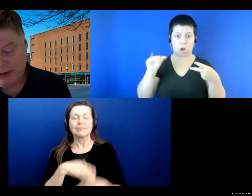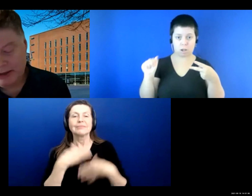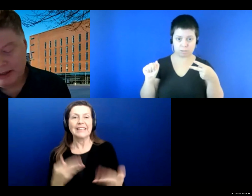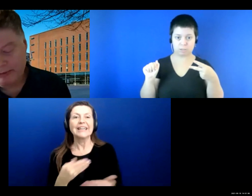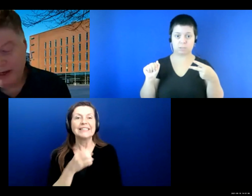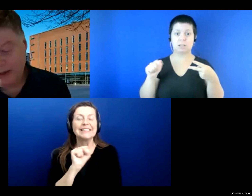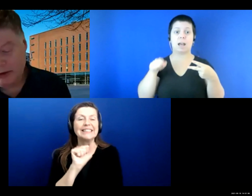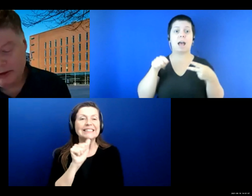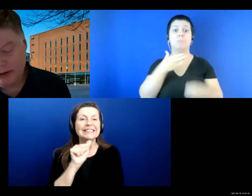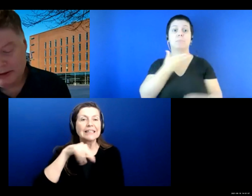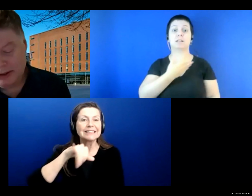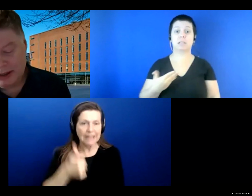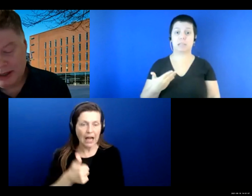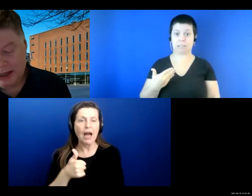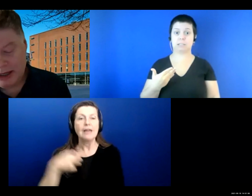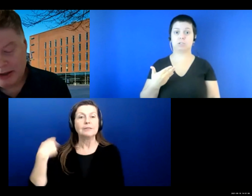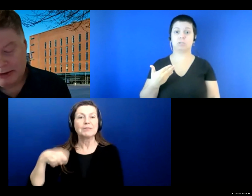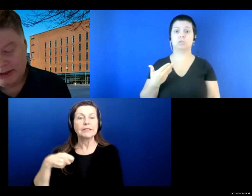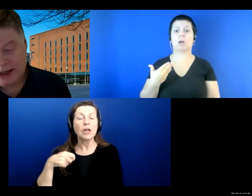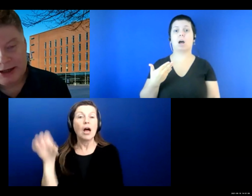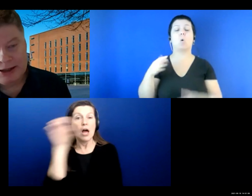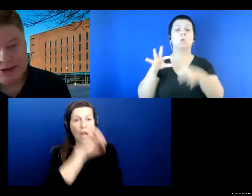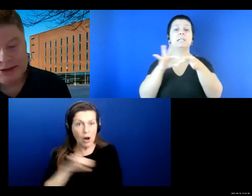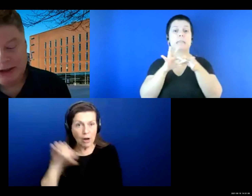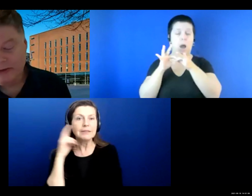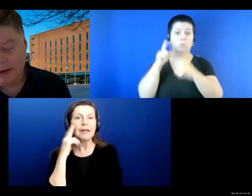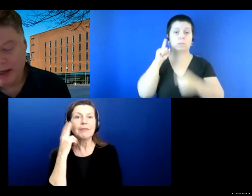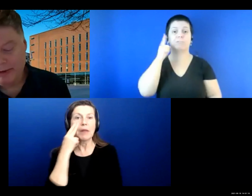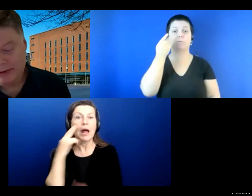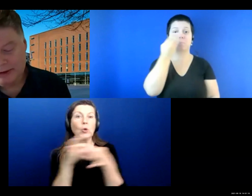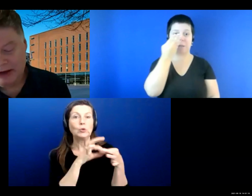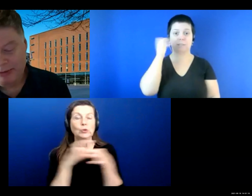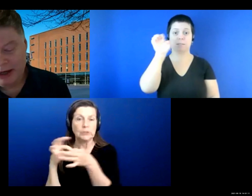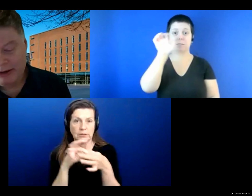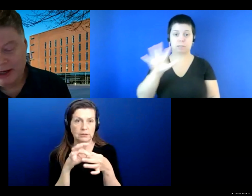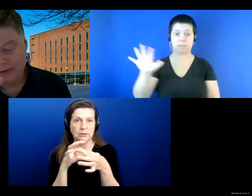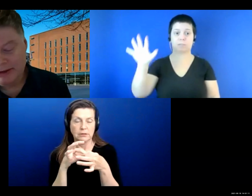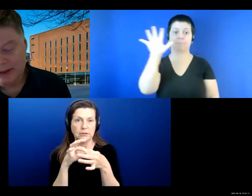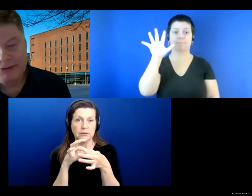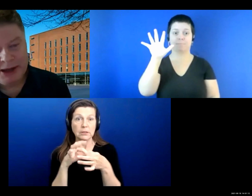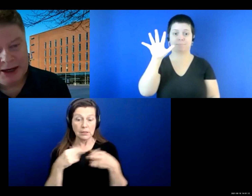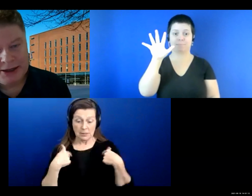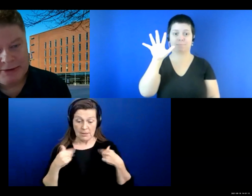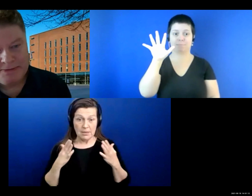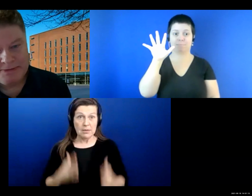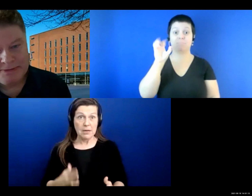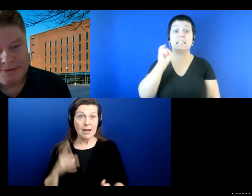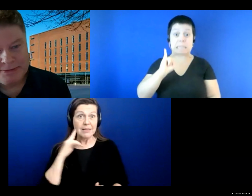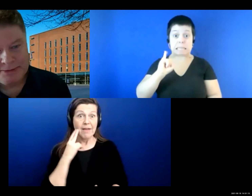of European Deafblind Union. The title is Nothing About Deafblind Without Deafblind.